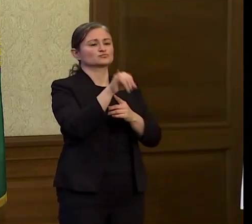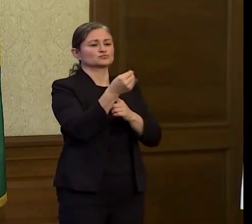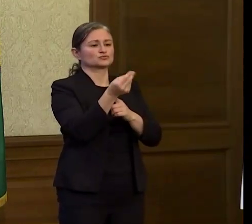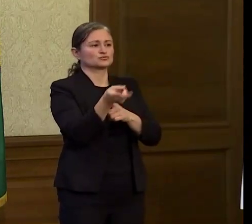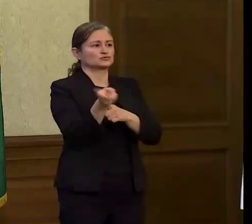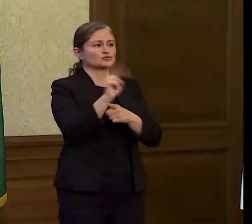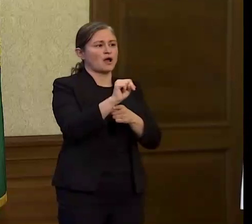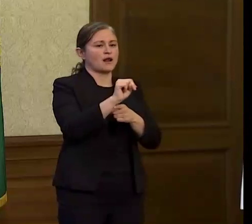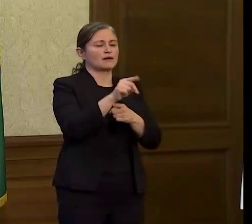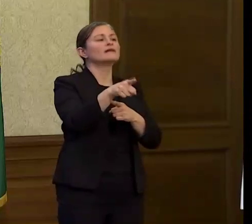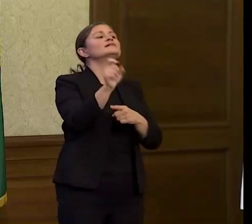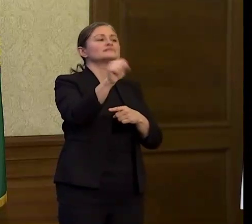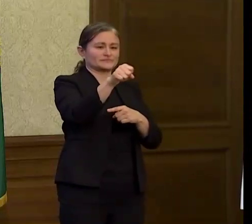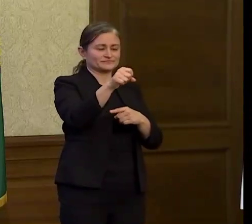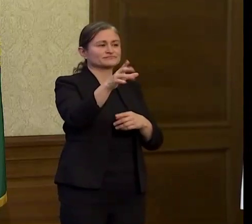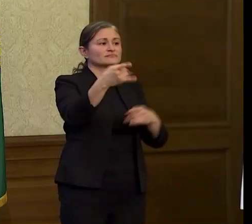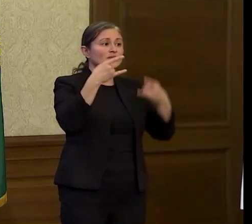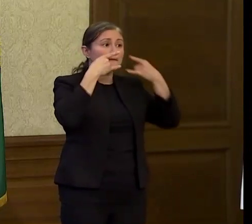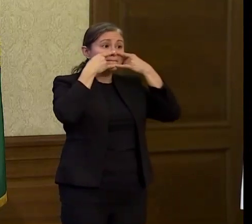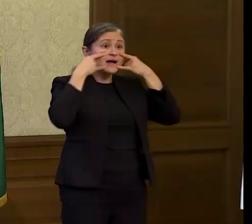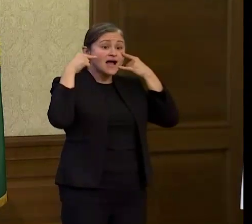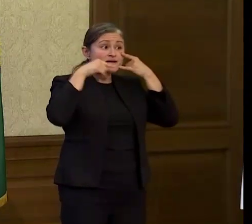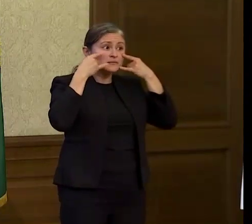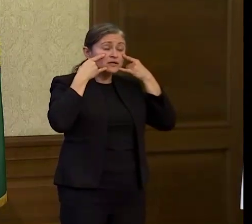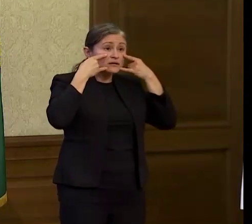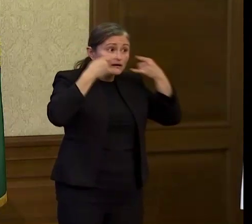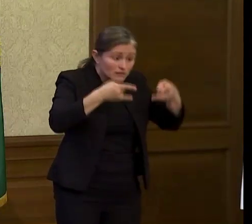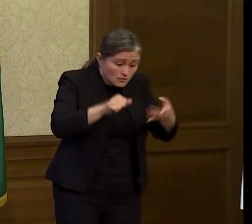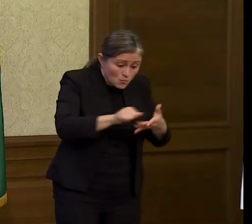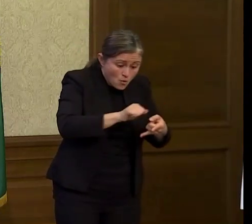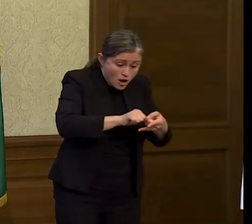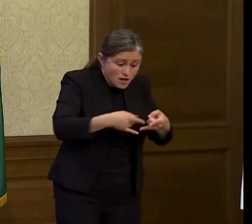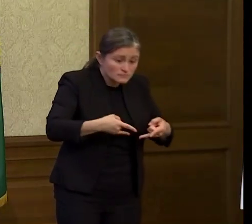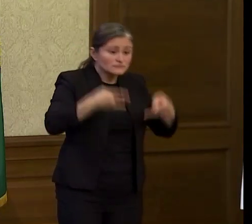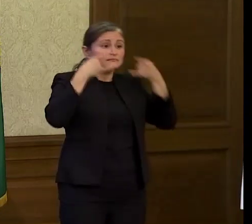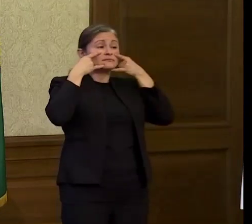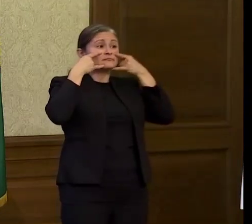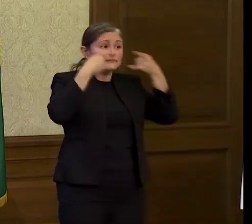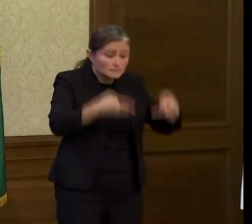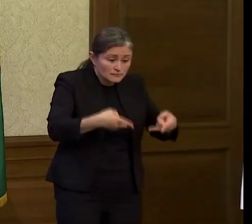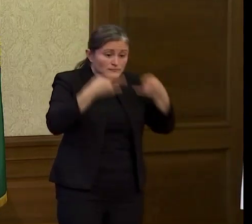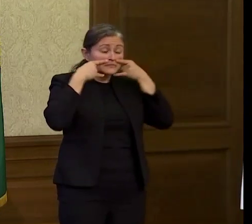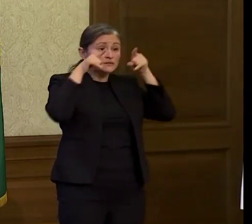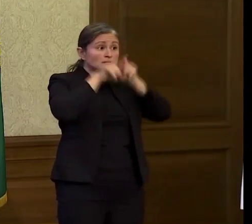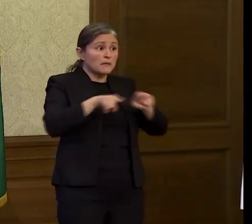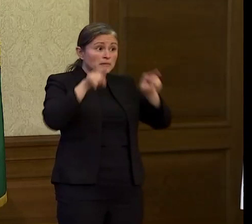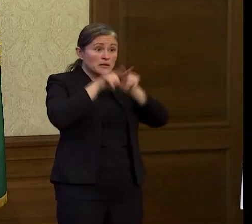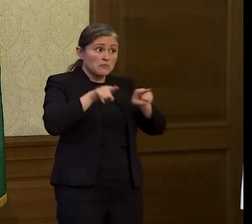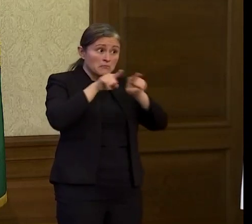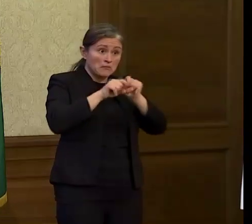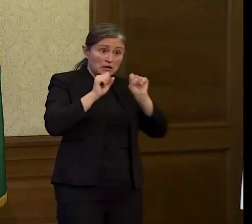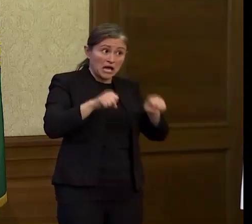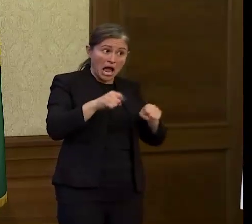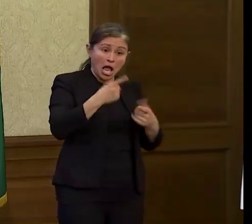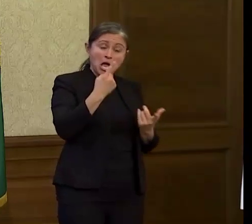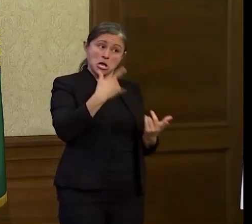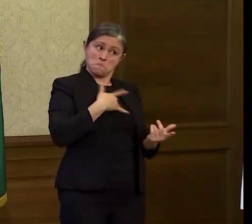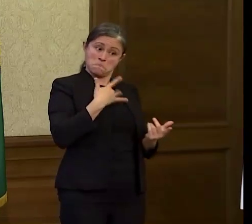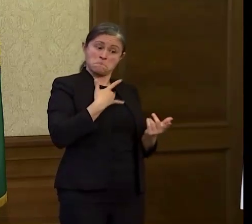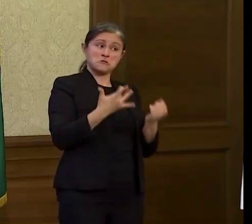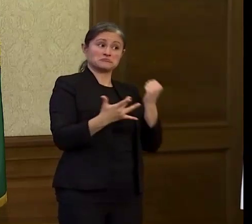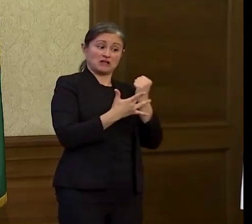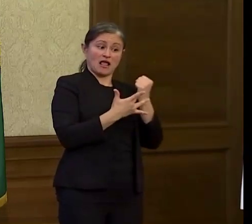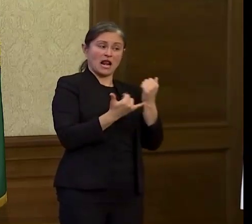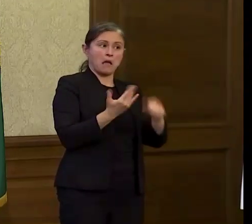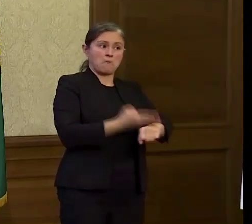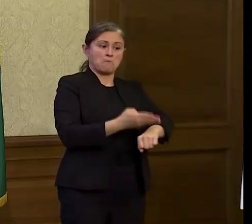sterilized masks so they can be reused, and that technology is arriving in the state and is